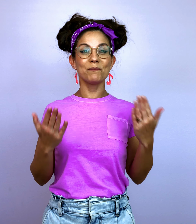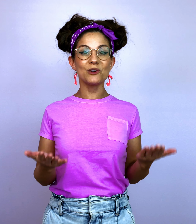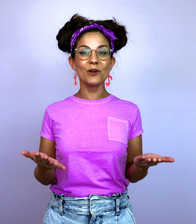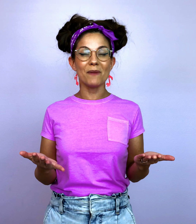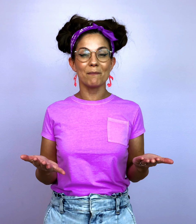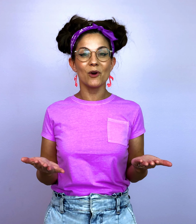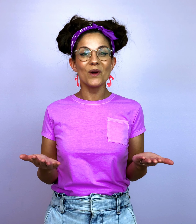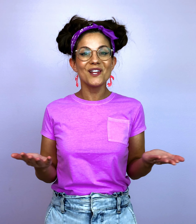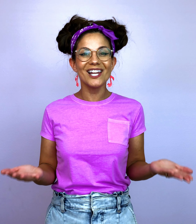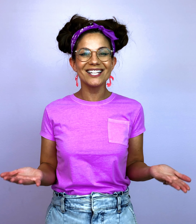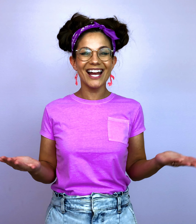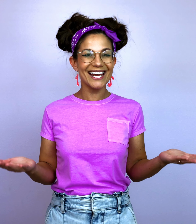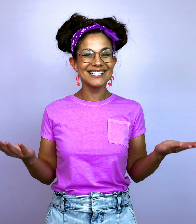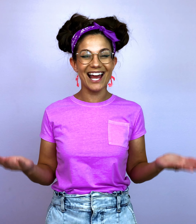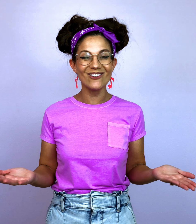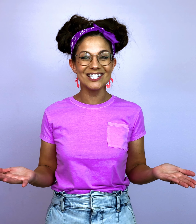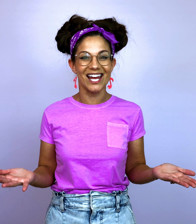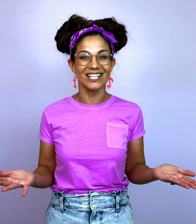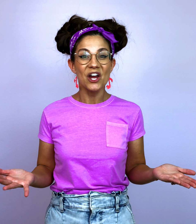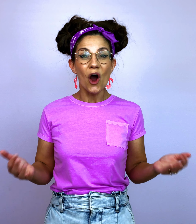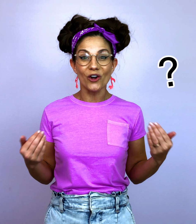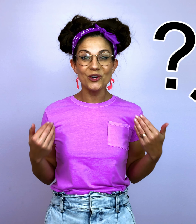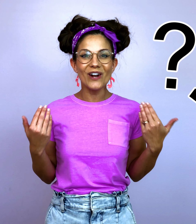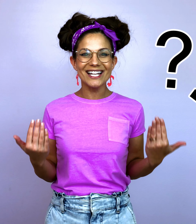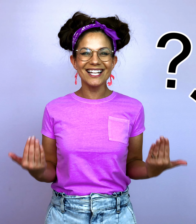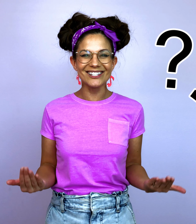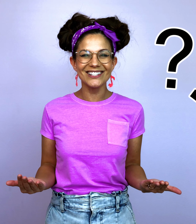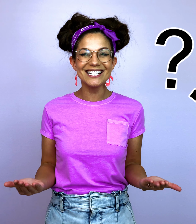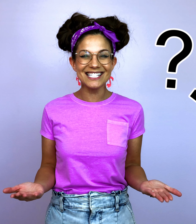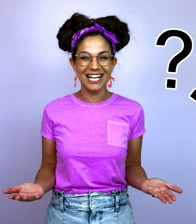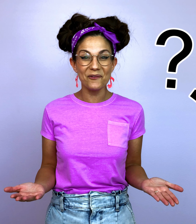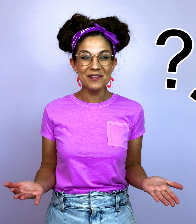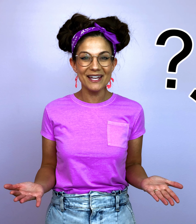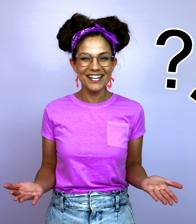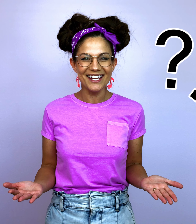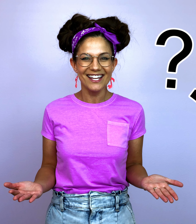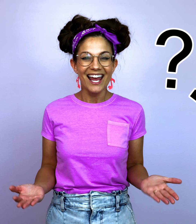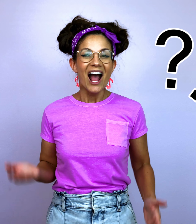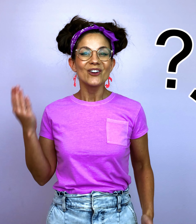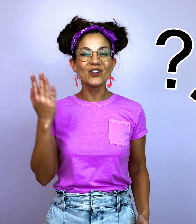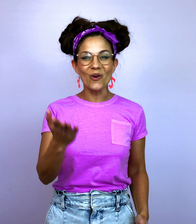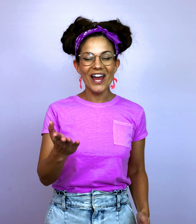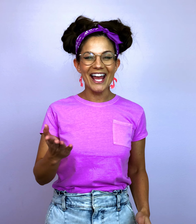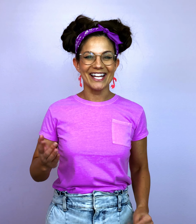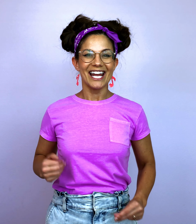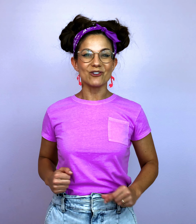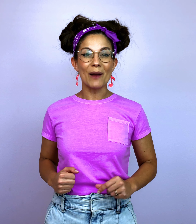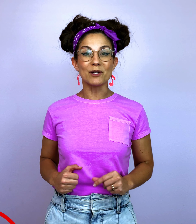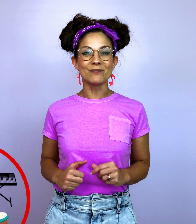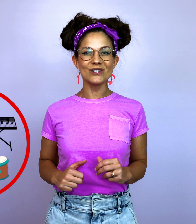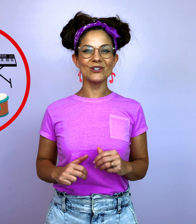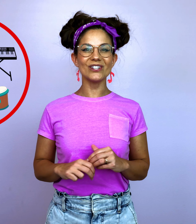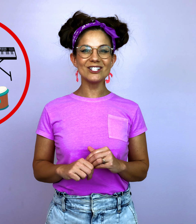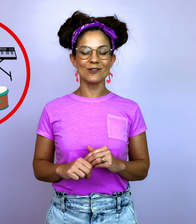you remember what the letter A sounds like. Are you ready to learn and sing with me? Go ahead and grab your musical